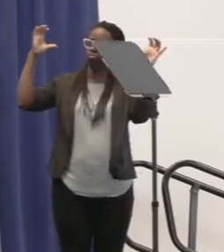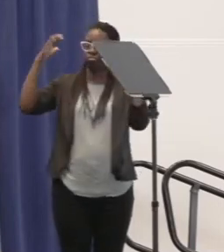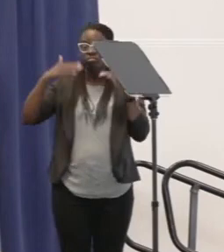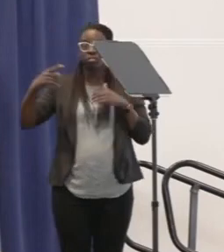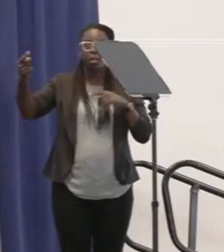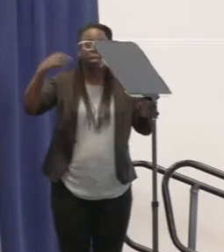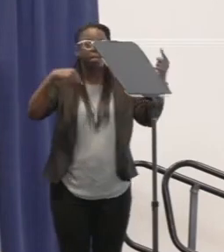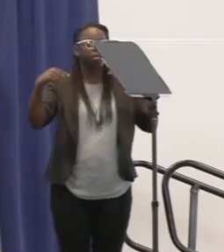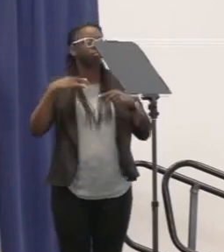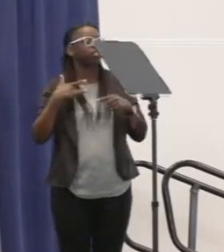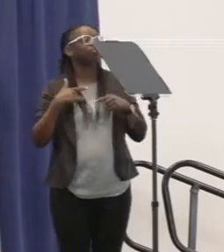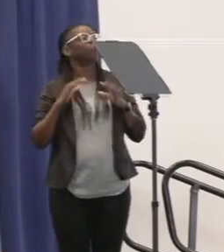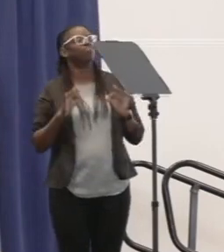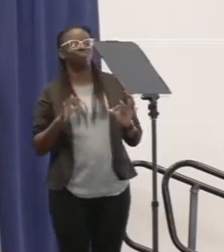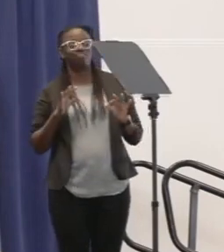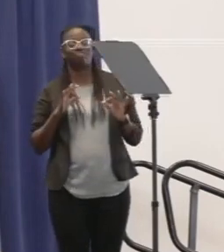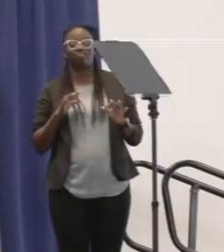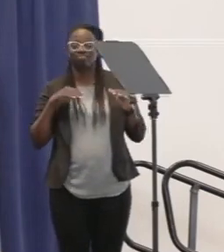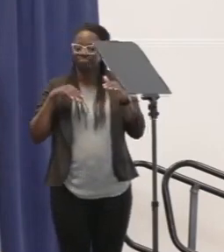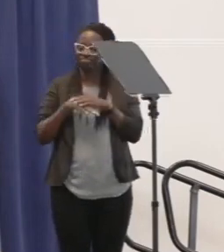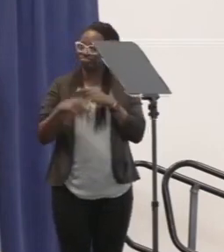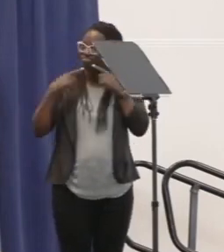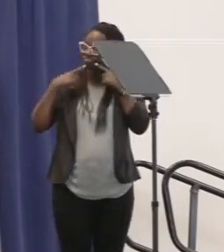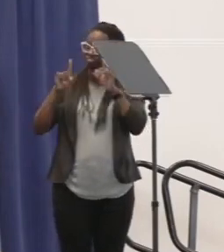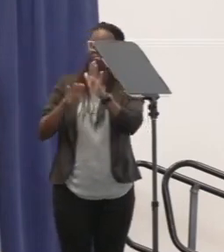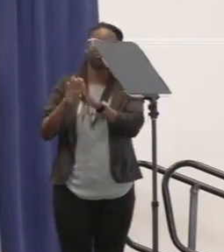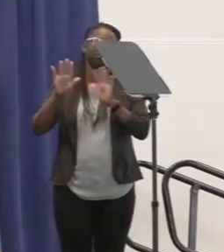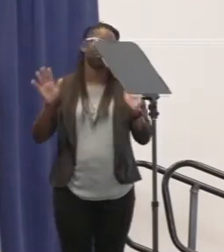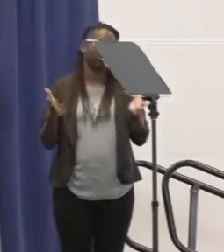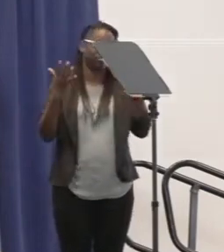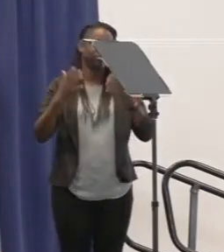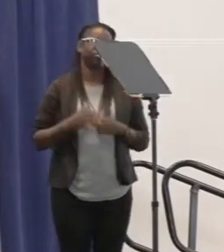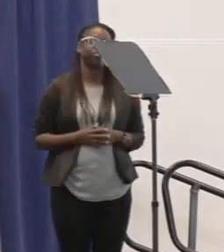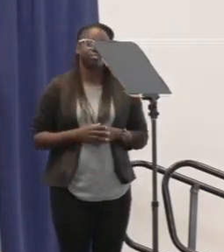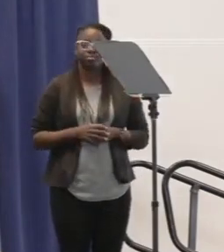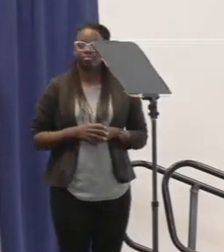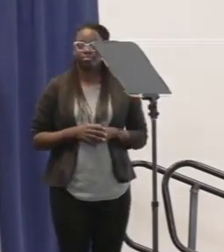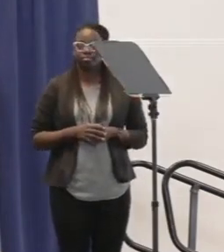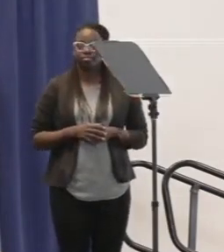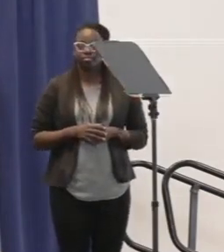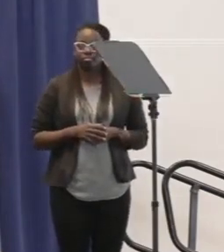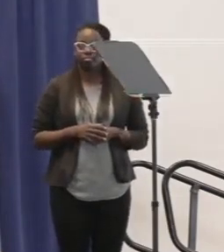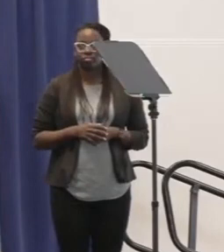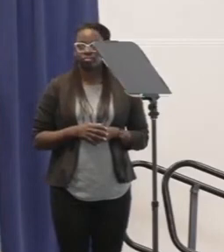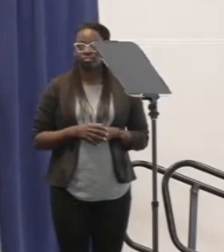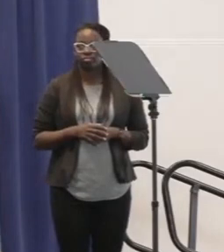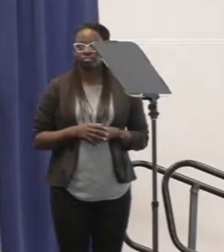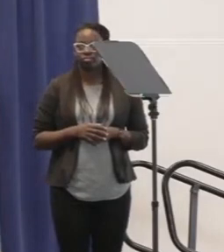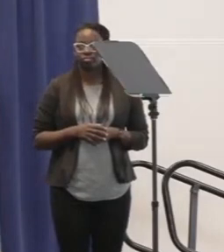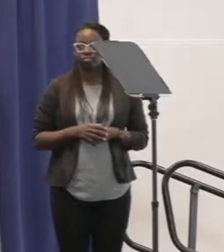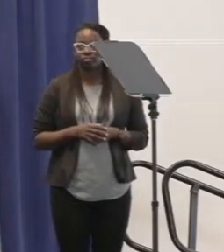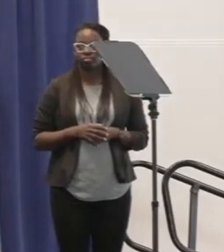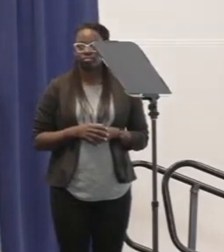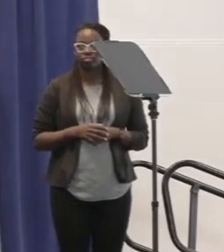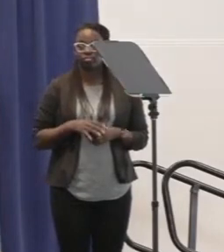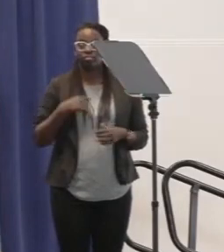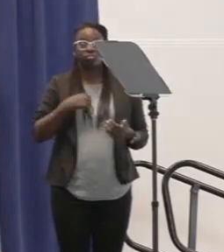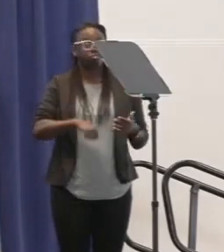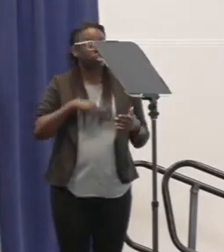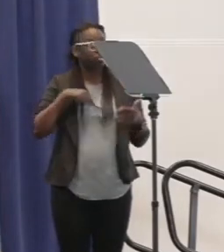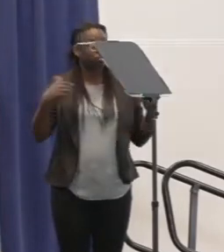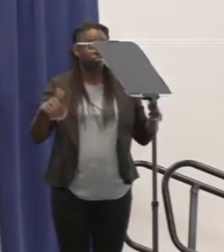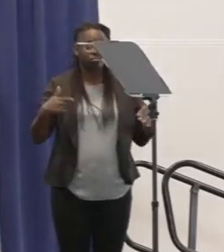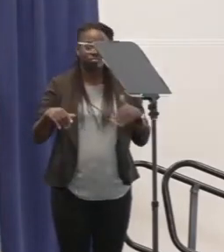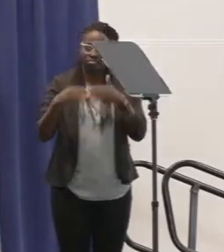will succeed. I am proud that UMass Boston is a leader in research and scholarship that